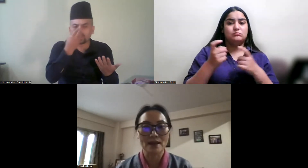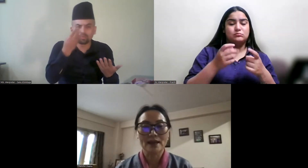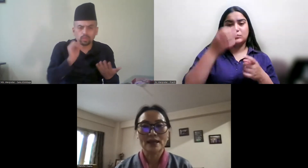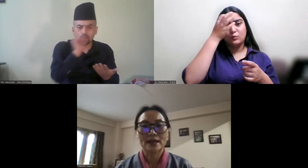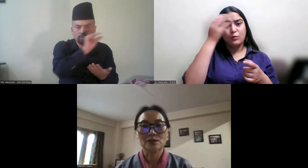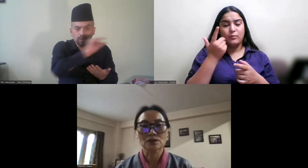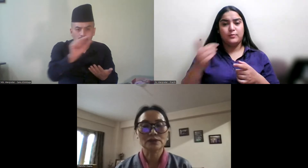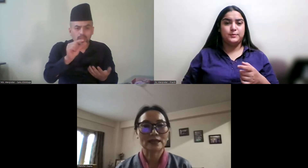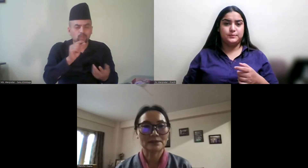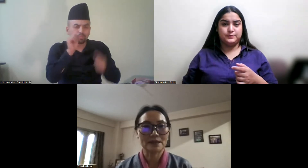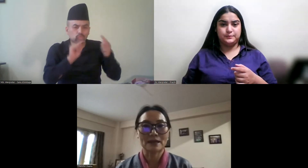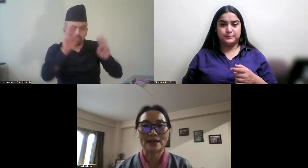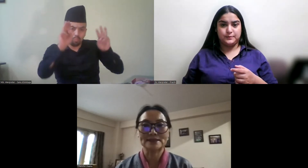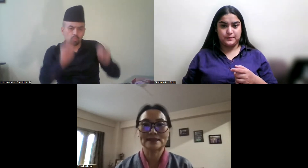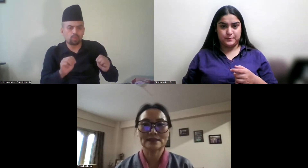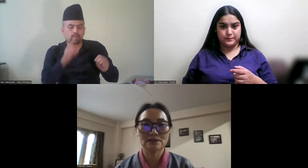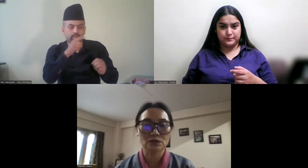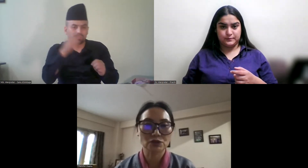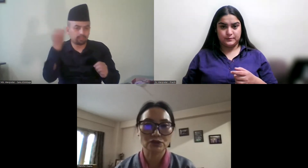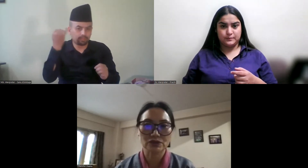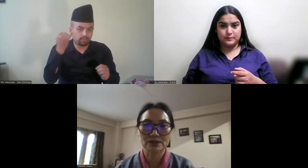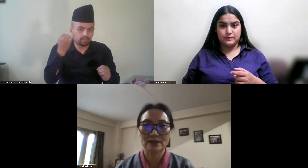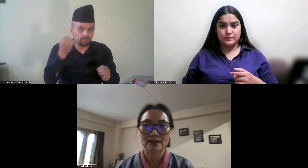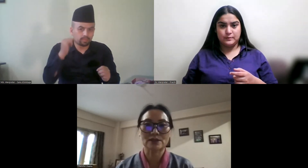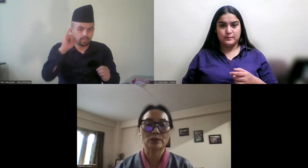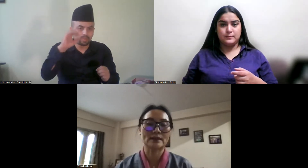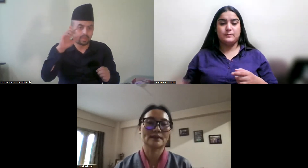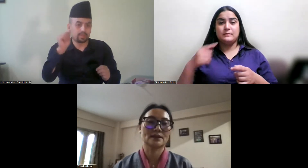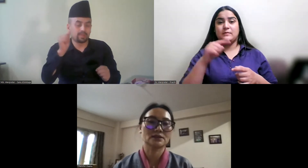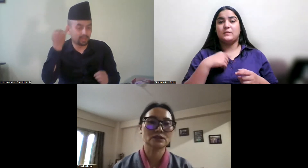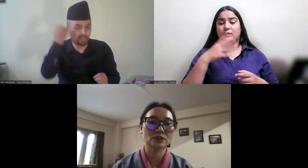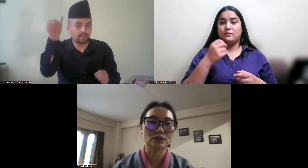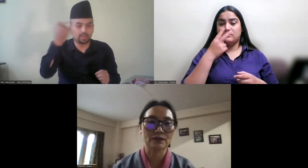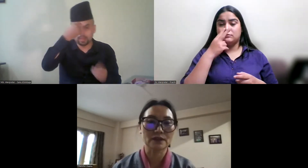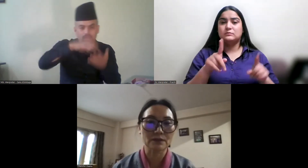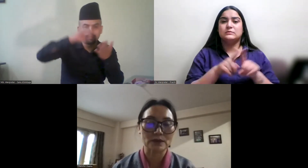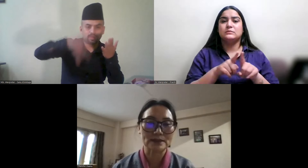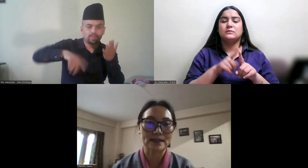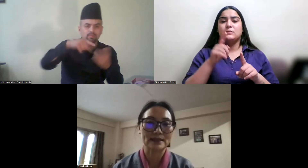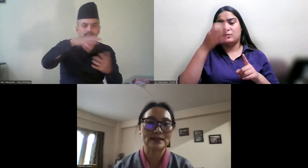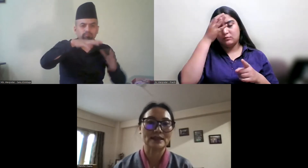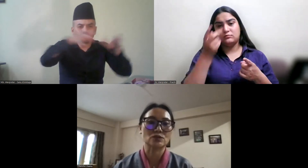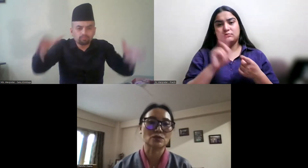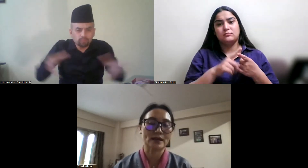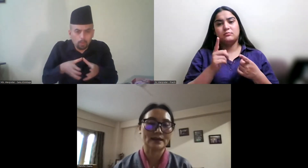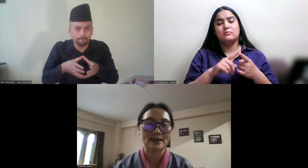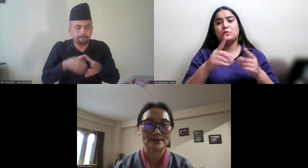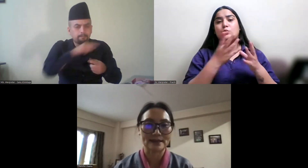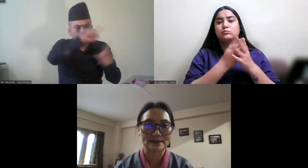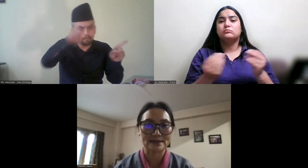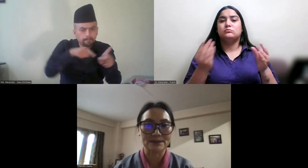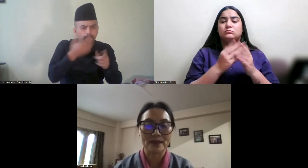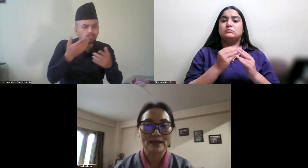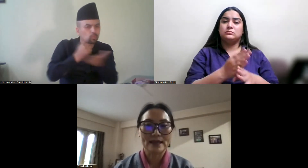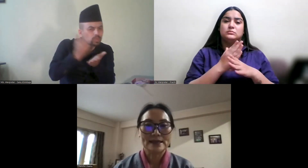them, and also help them ideate solutions that are within their circle of influence, and they get to try their hands